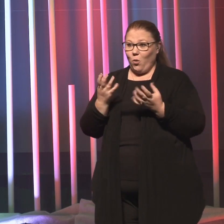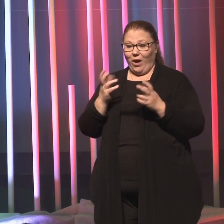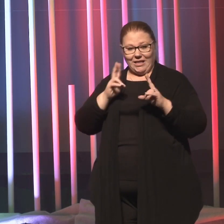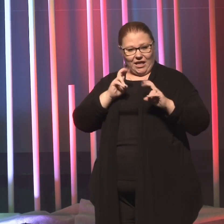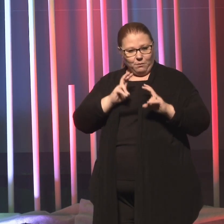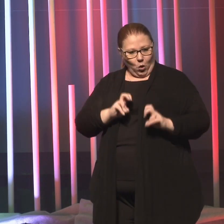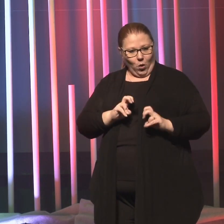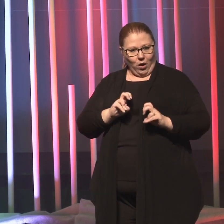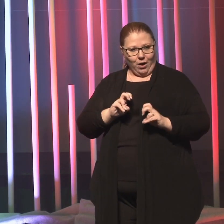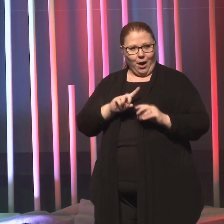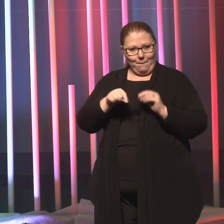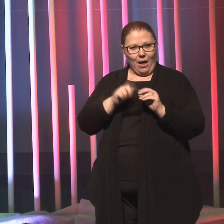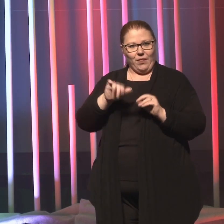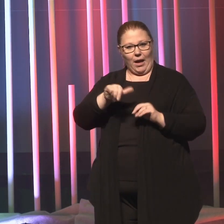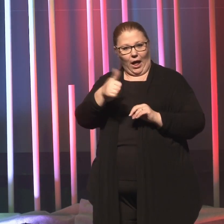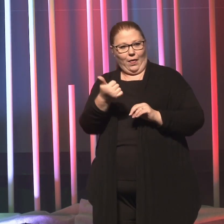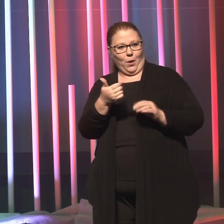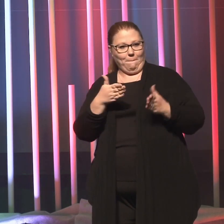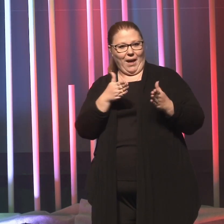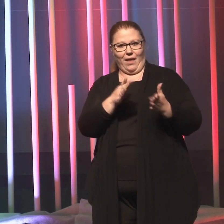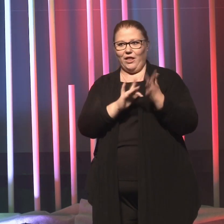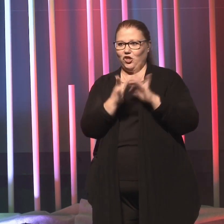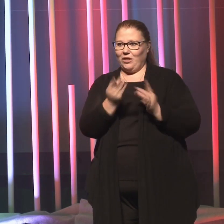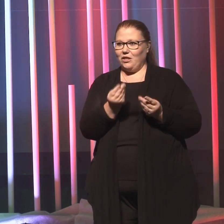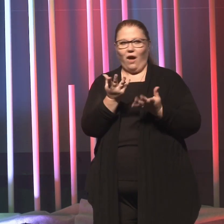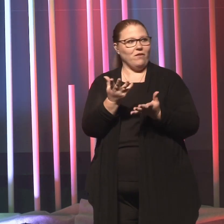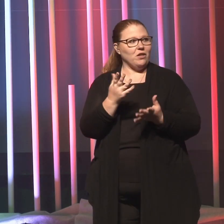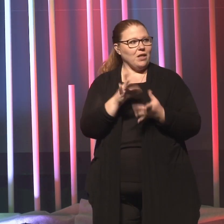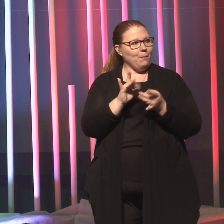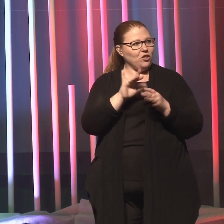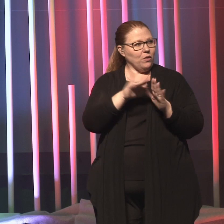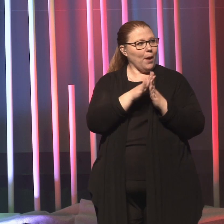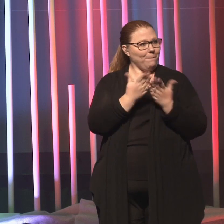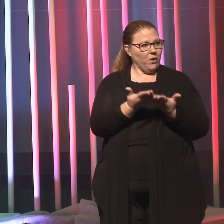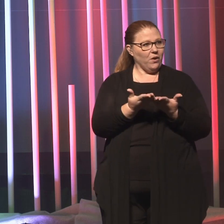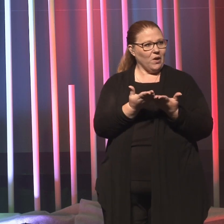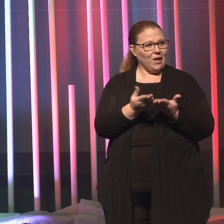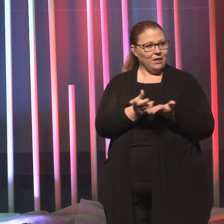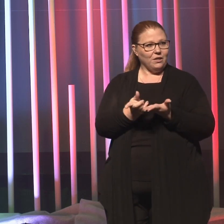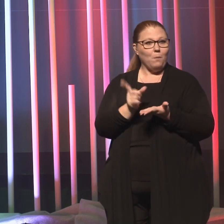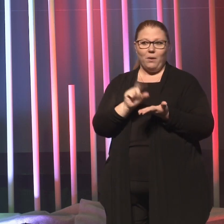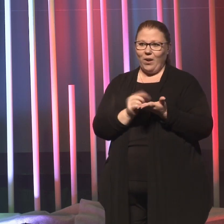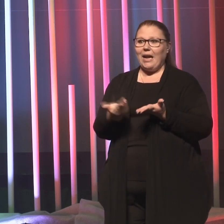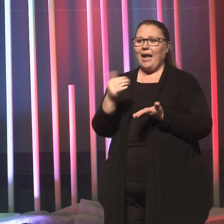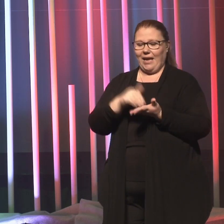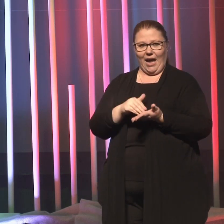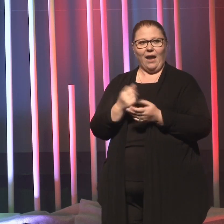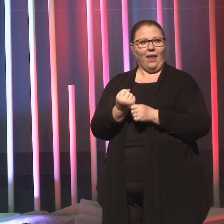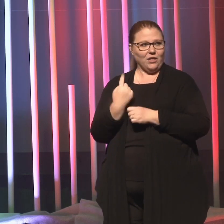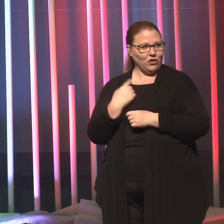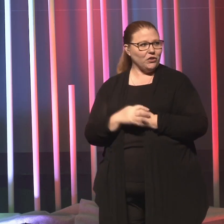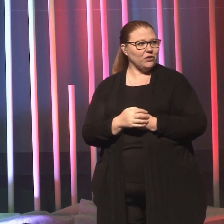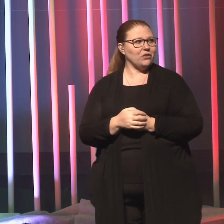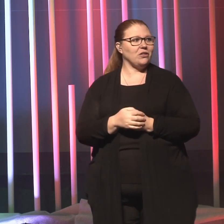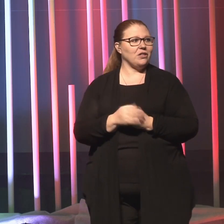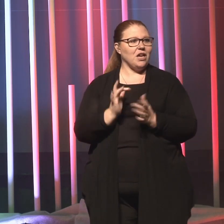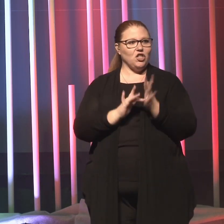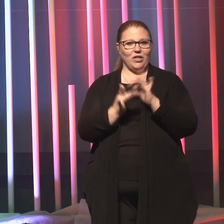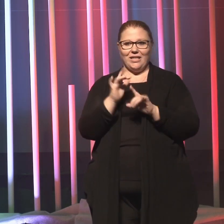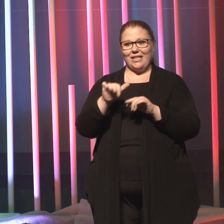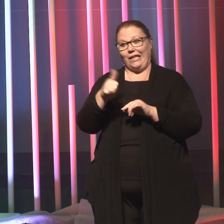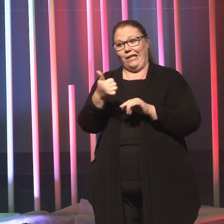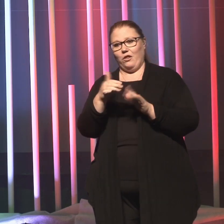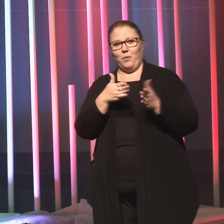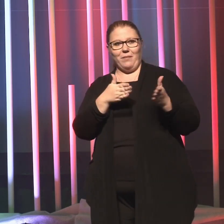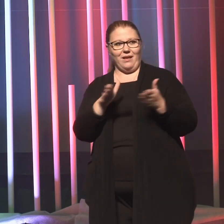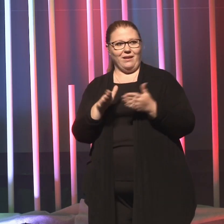alternative path that Jesus offers. I mentioned that book that has been reprinted this last year, Jesus' Alternative